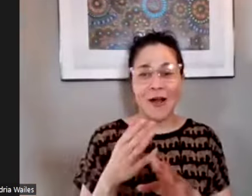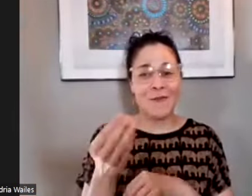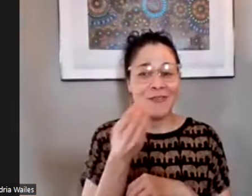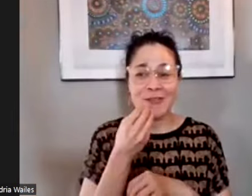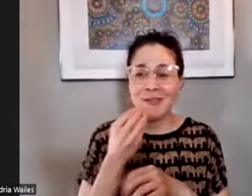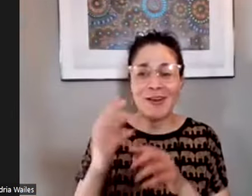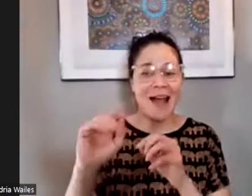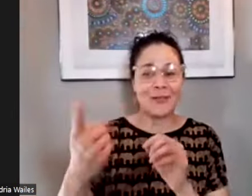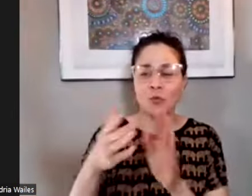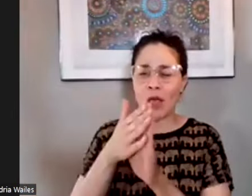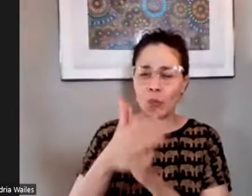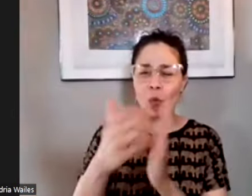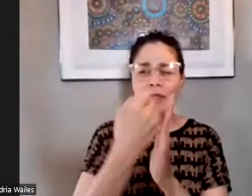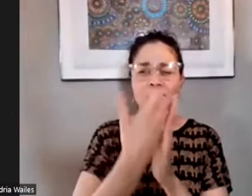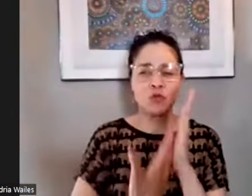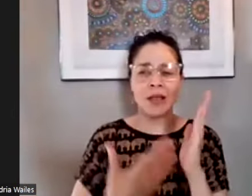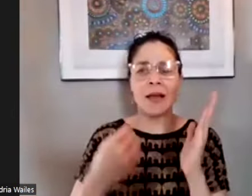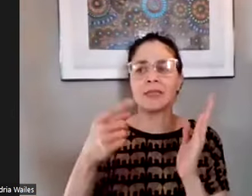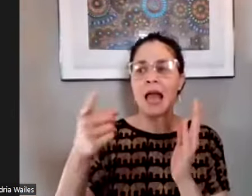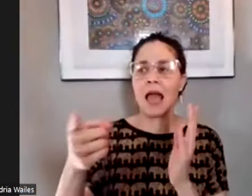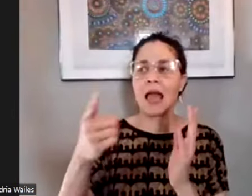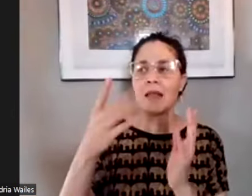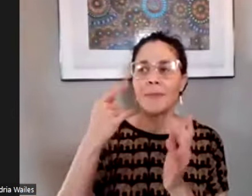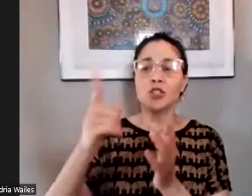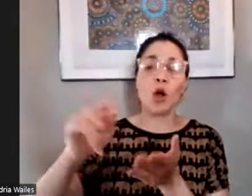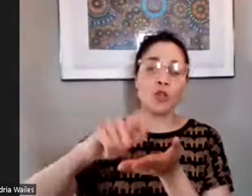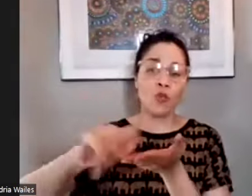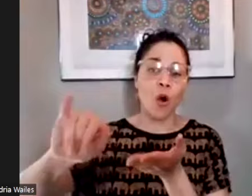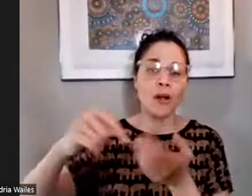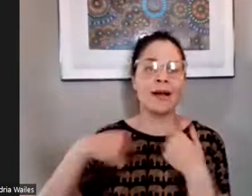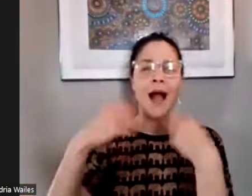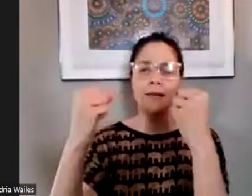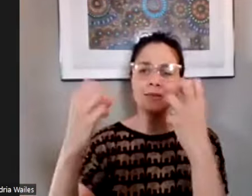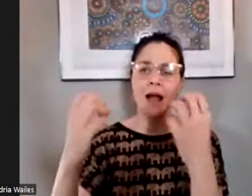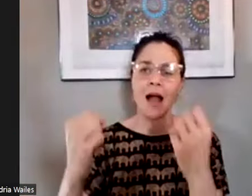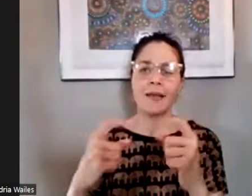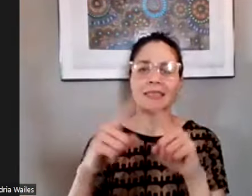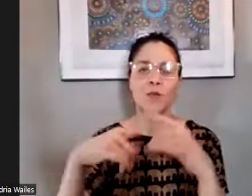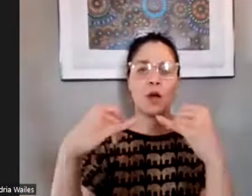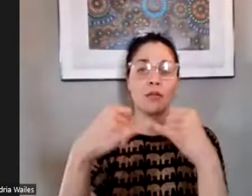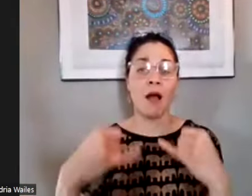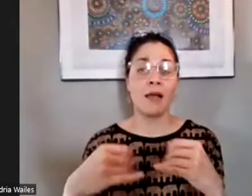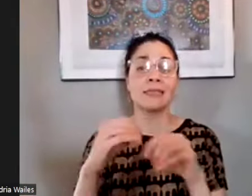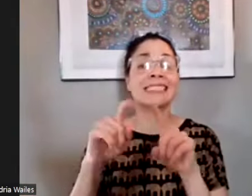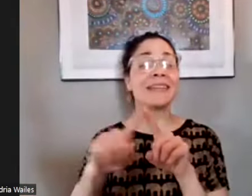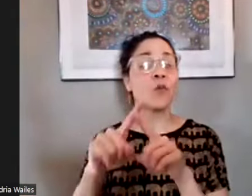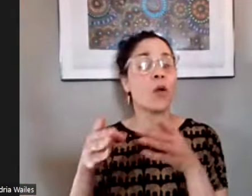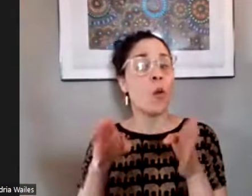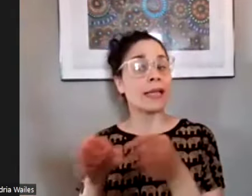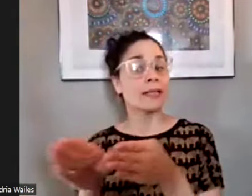table over a meal and we went through the script because she also wrote it and I would sign the different